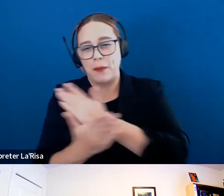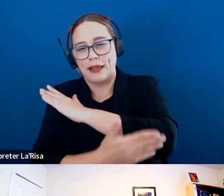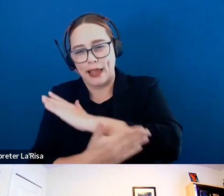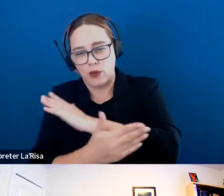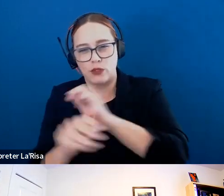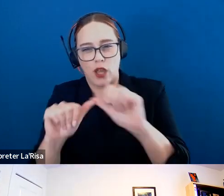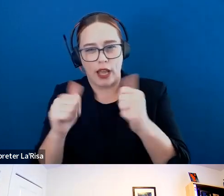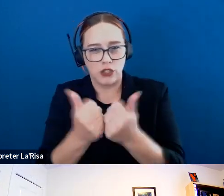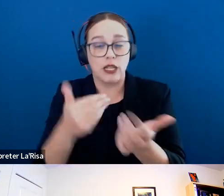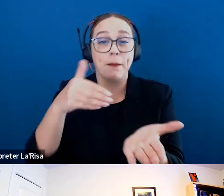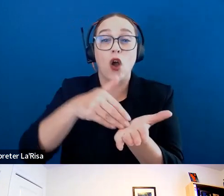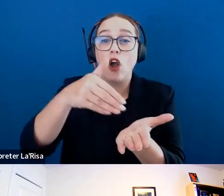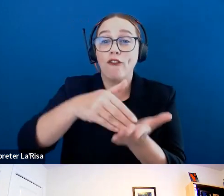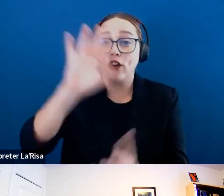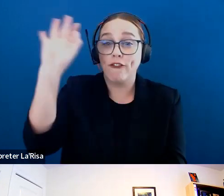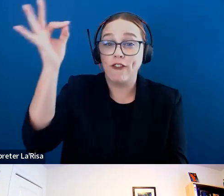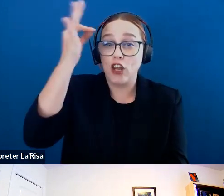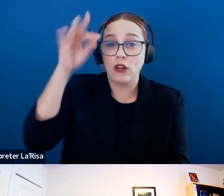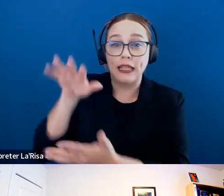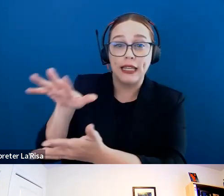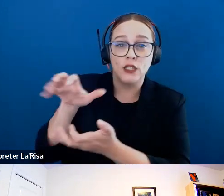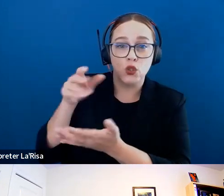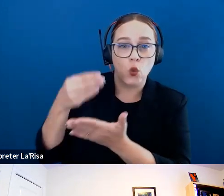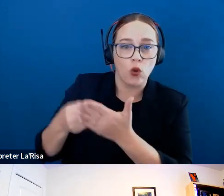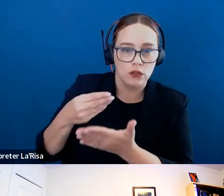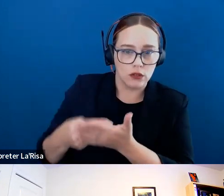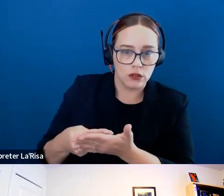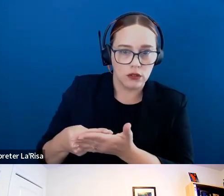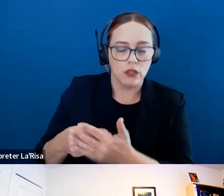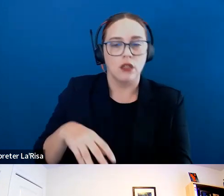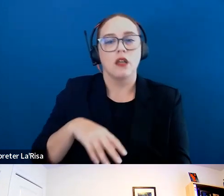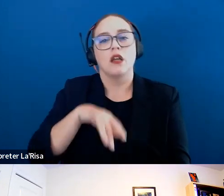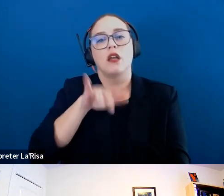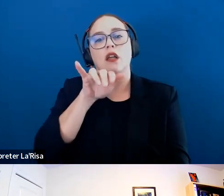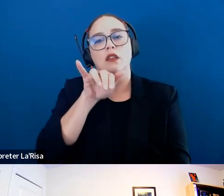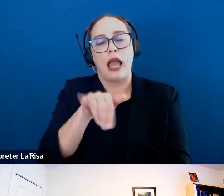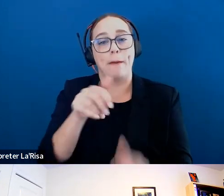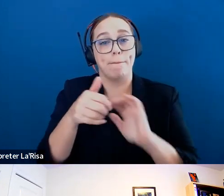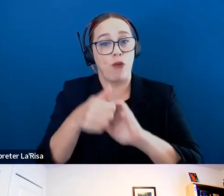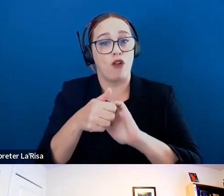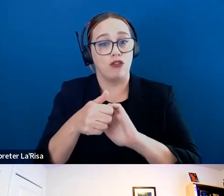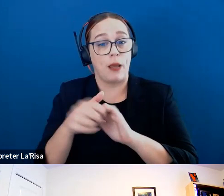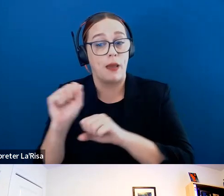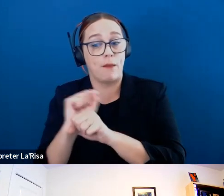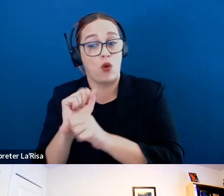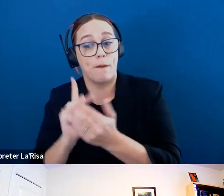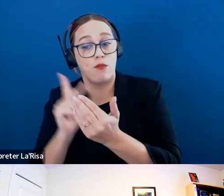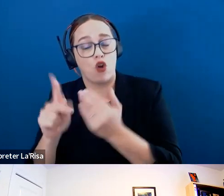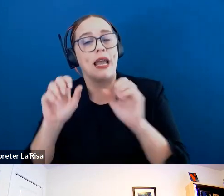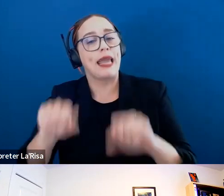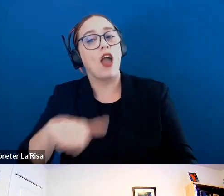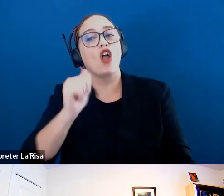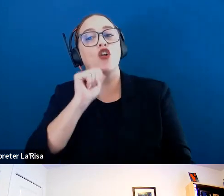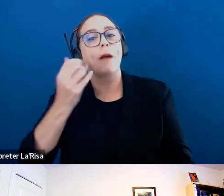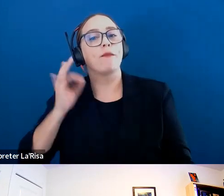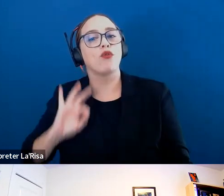often are federally sourced dollars. In this partnership with employment programs, it could be other nonprofit organizations,